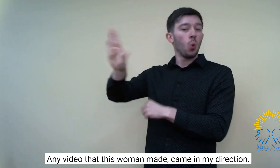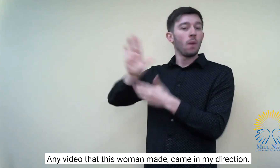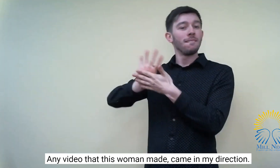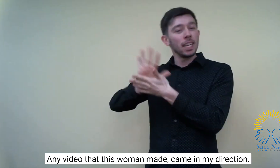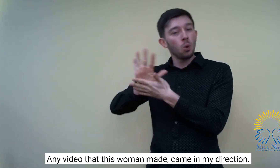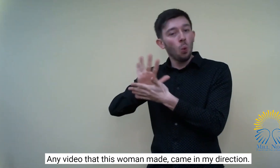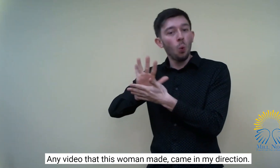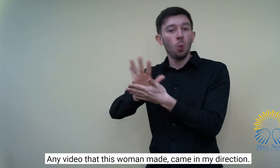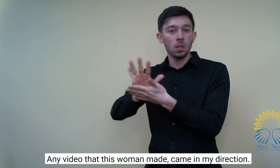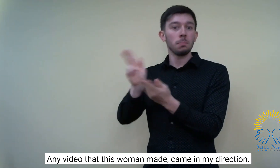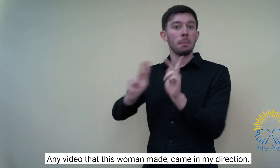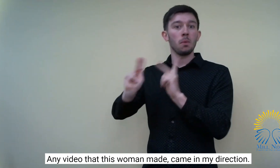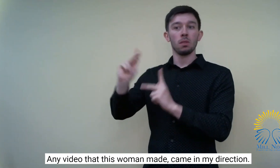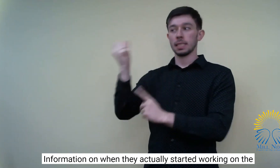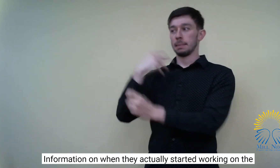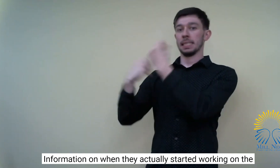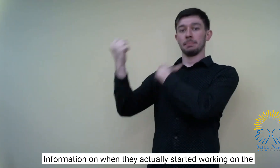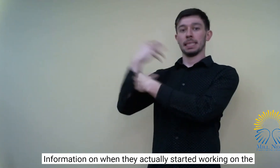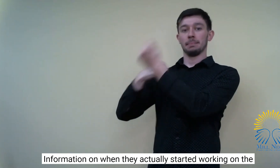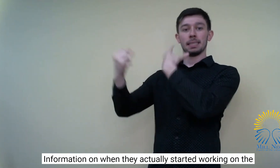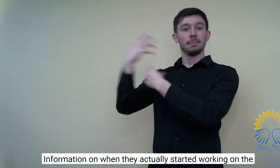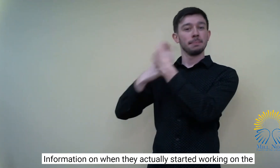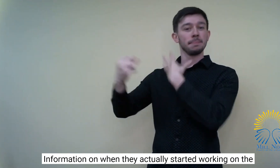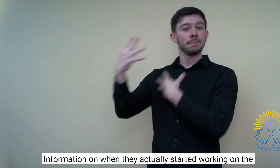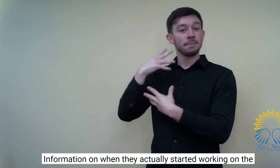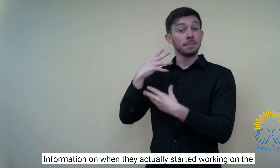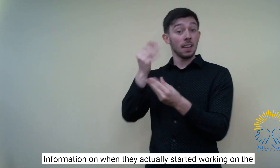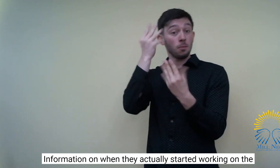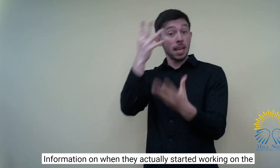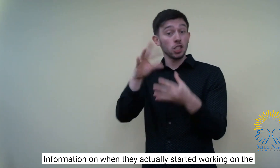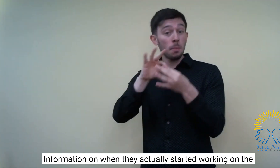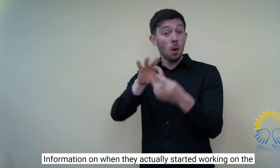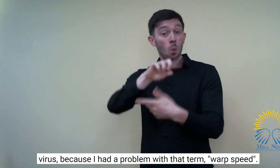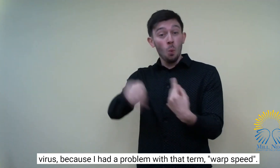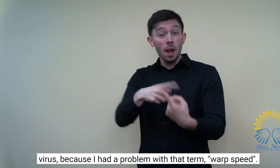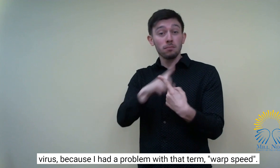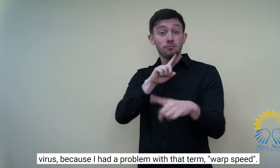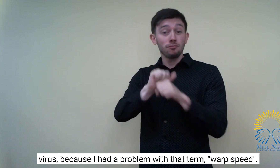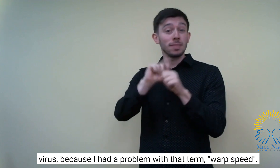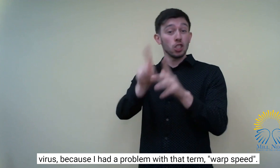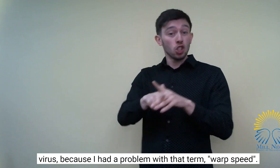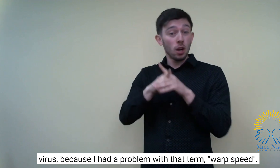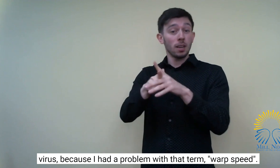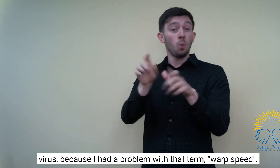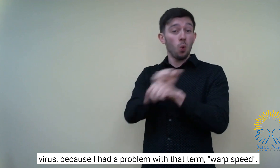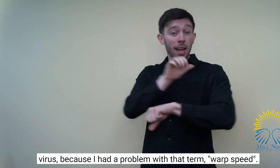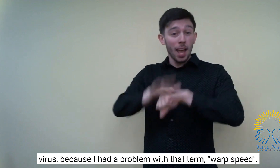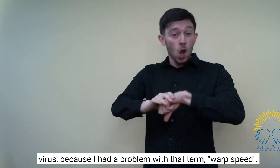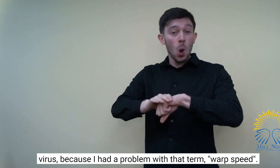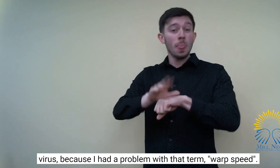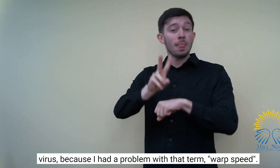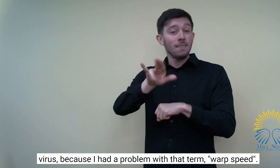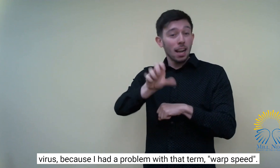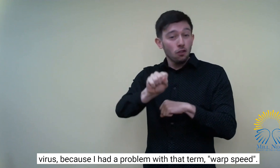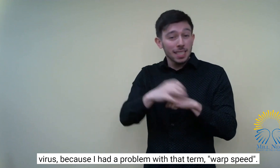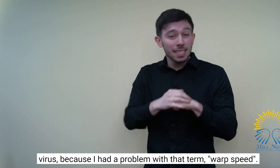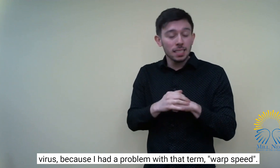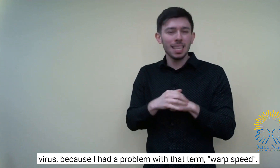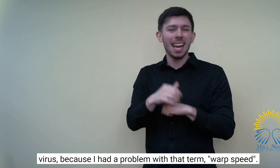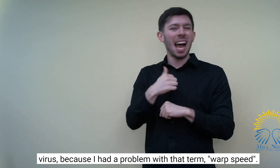in my direction, information on when they actually started working on the virus, because I had a problem with that term warp